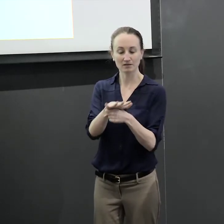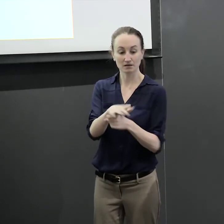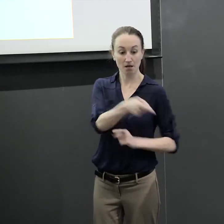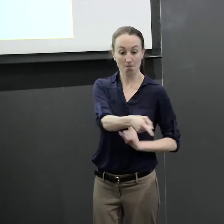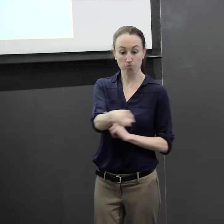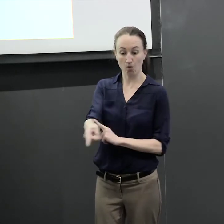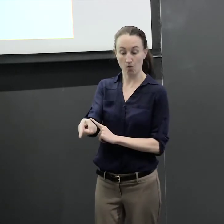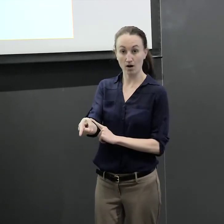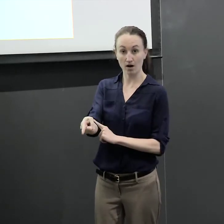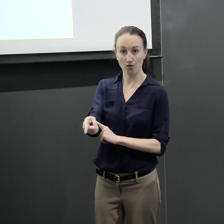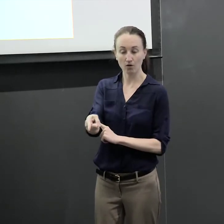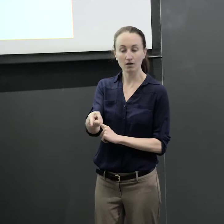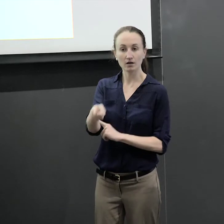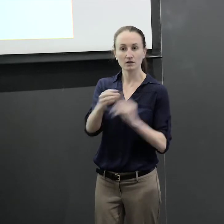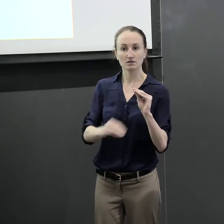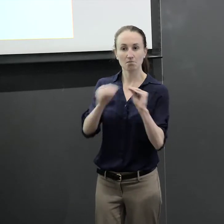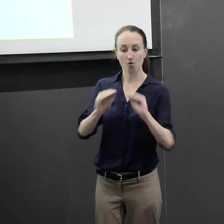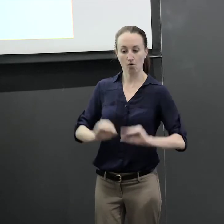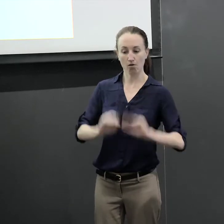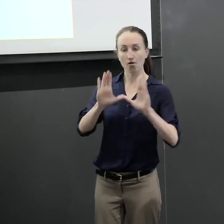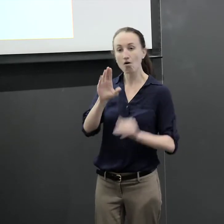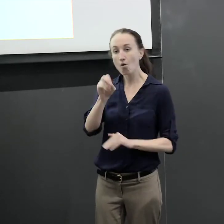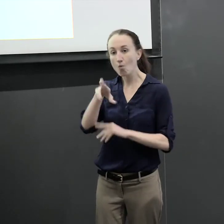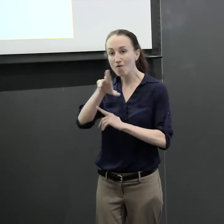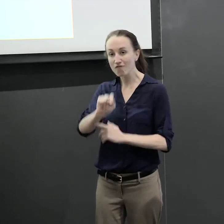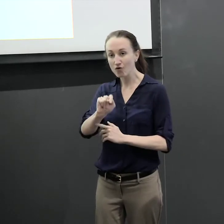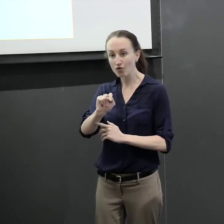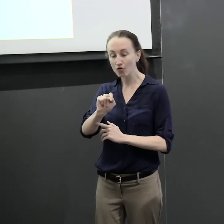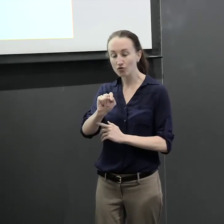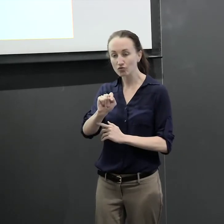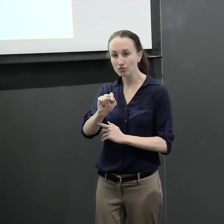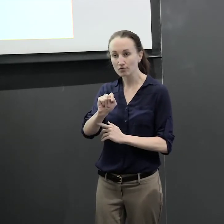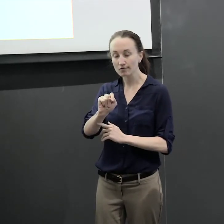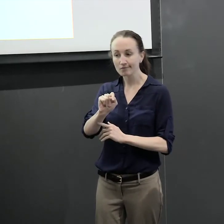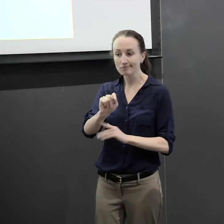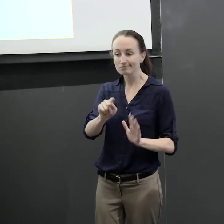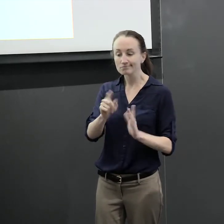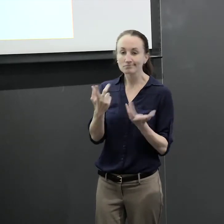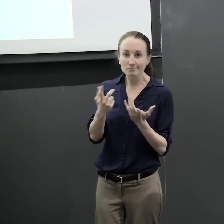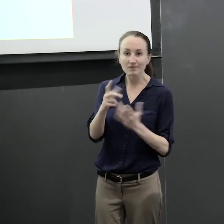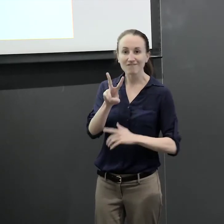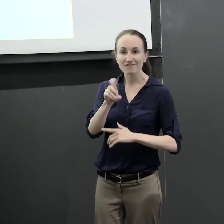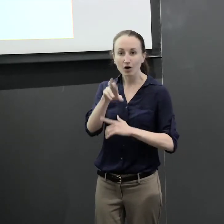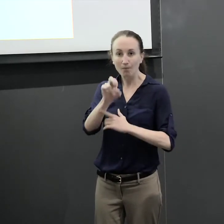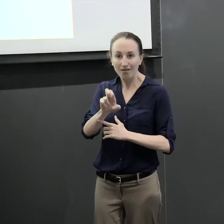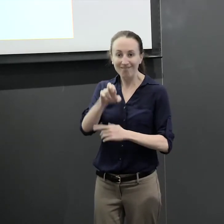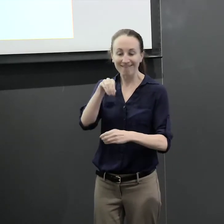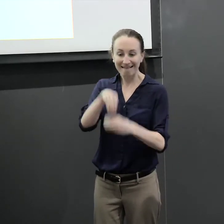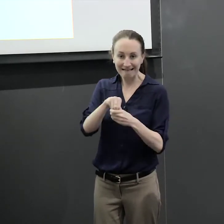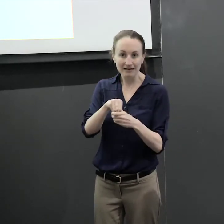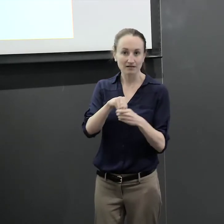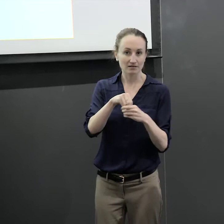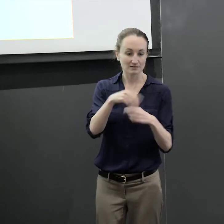the overt realization of variables which are covert in spoken language.